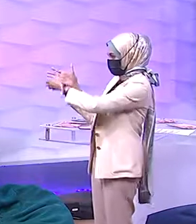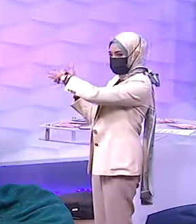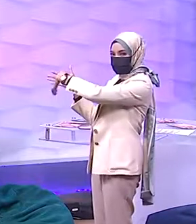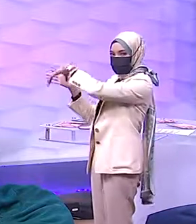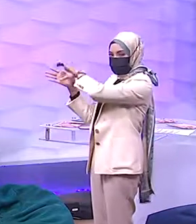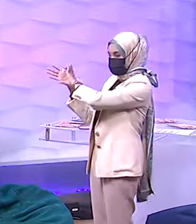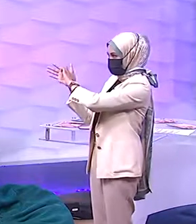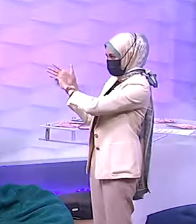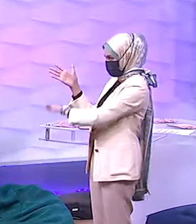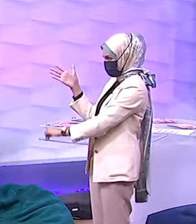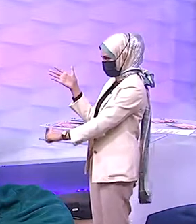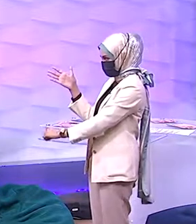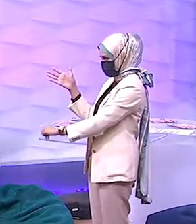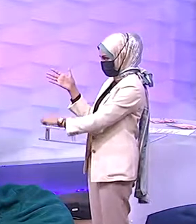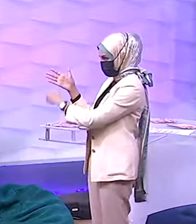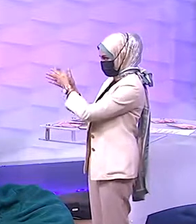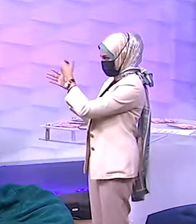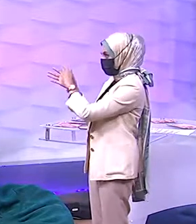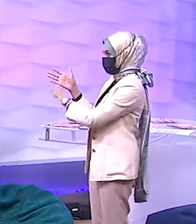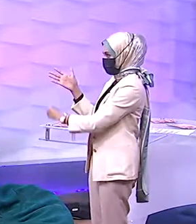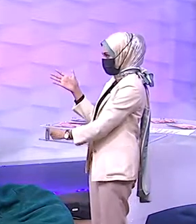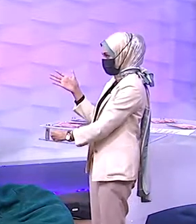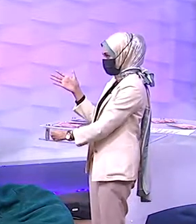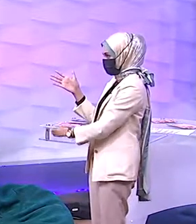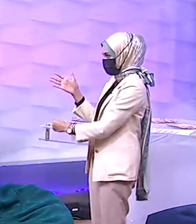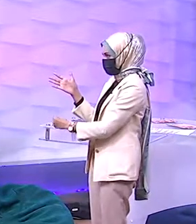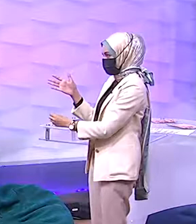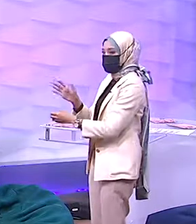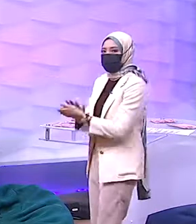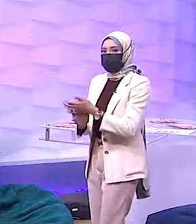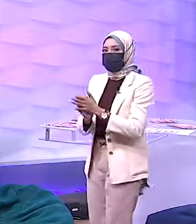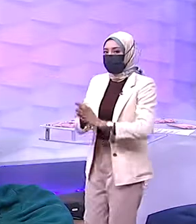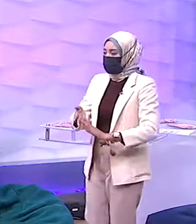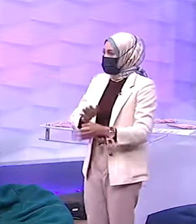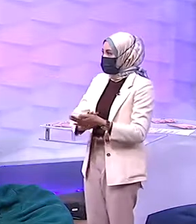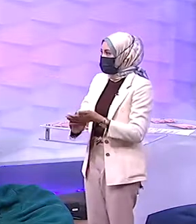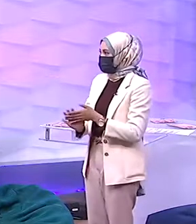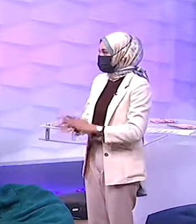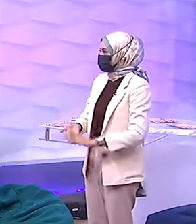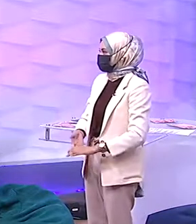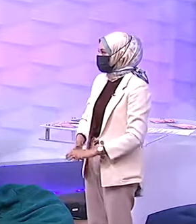The sink. Sink. Okay. Okay. So, we do what then? We wash our hands. Yes, we wash our hands.